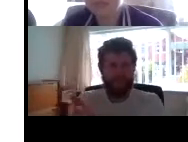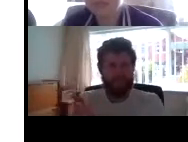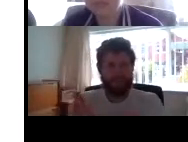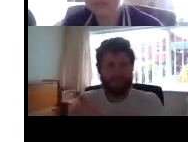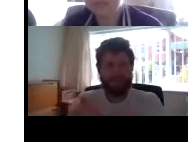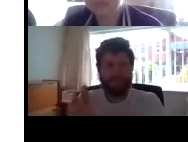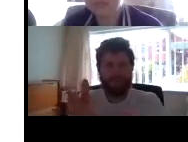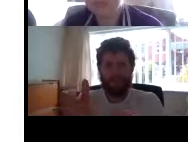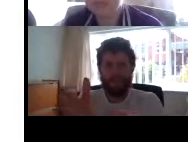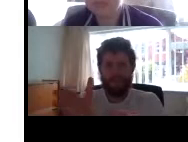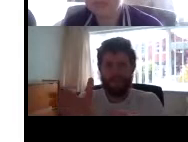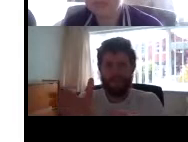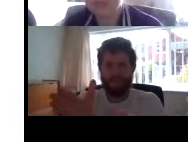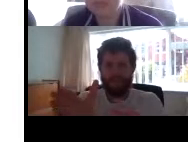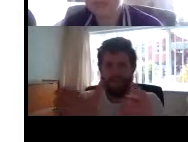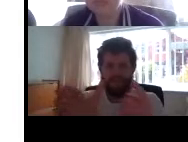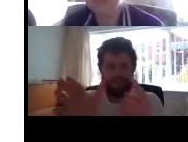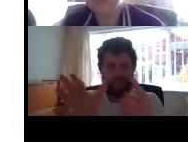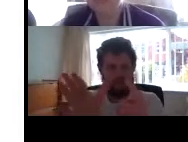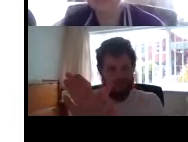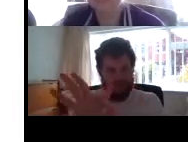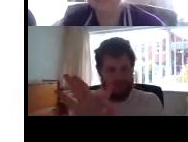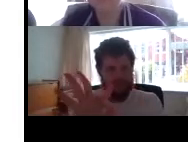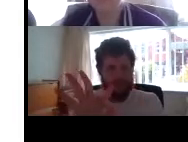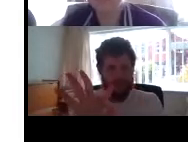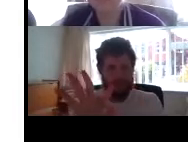Yeah, sorry guys, our cameras are a bit.